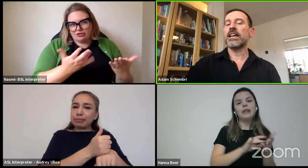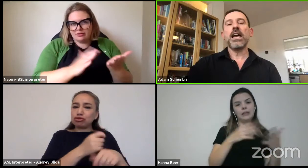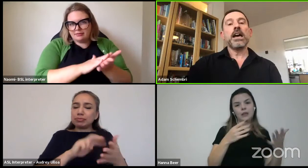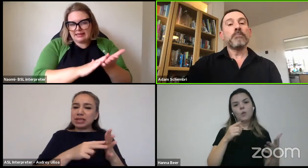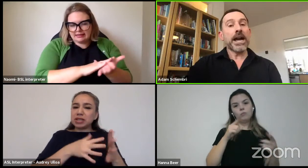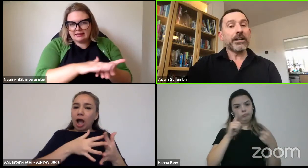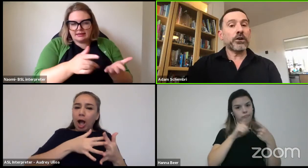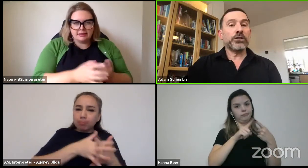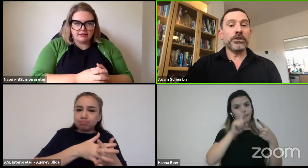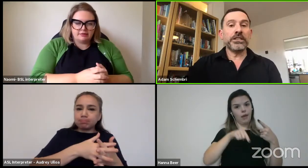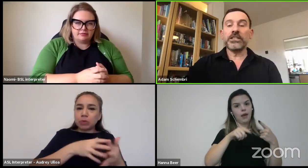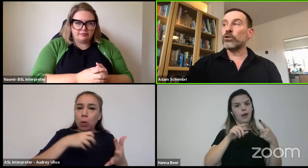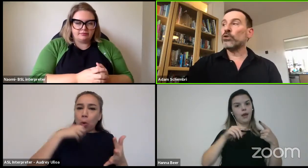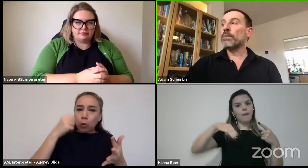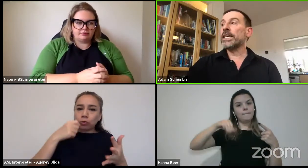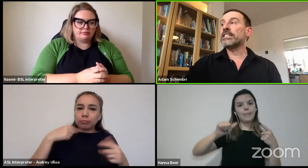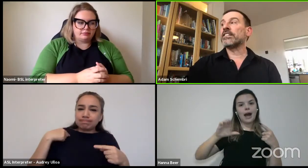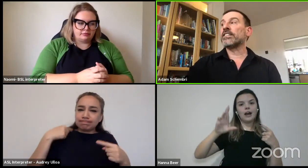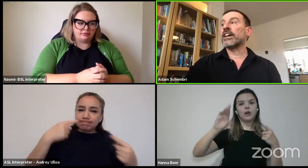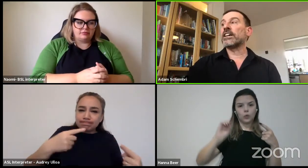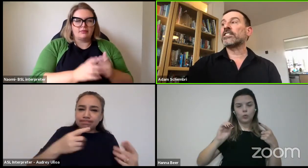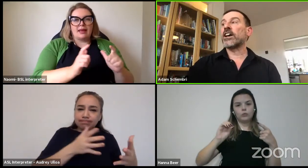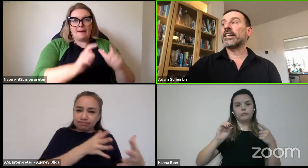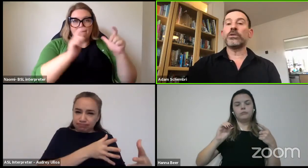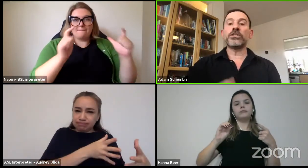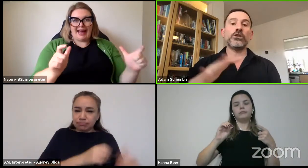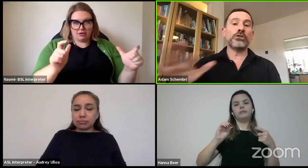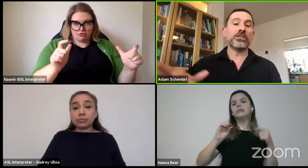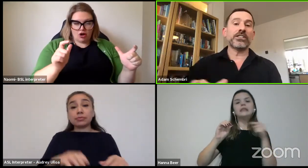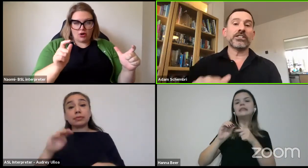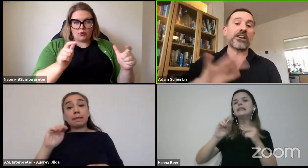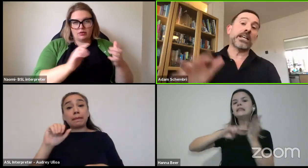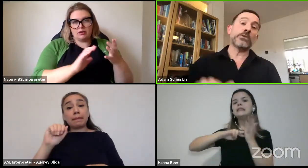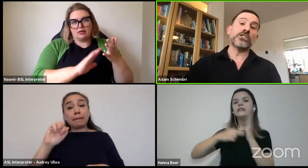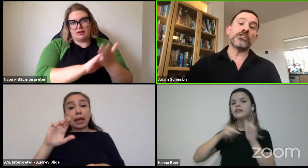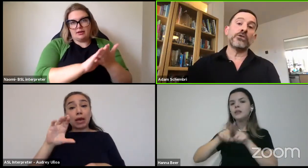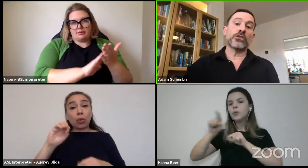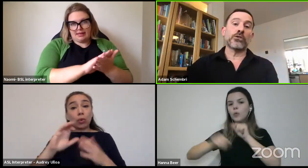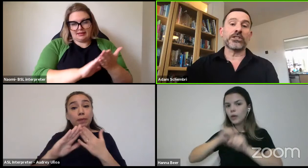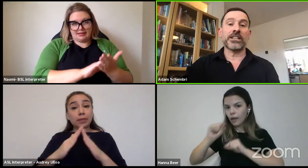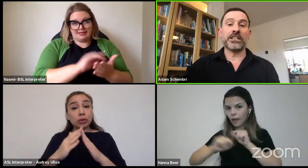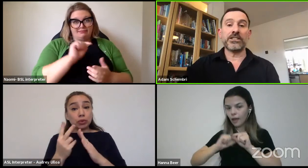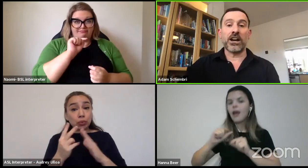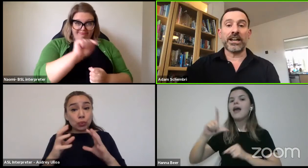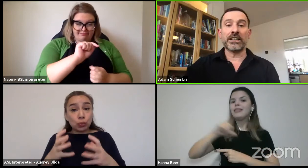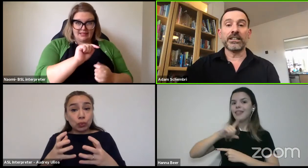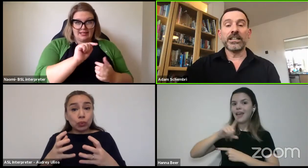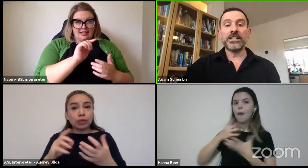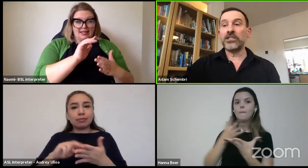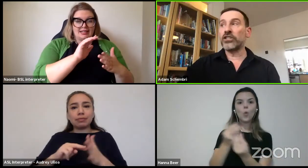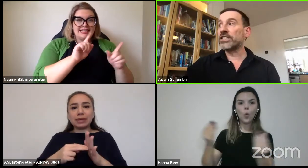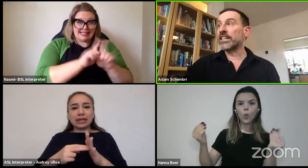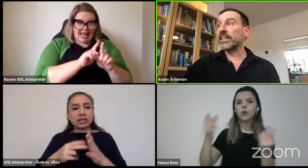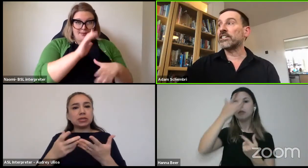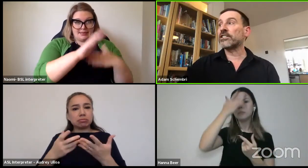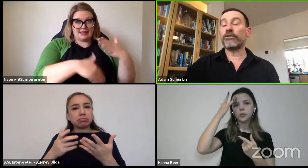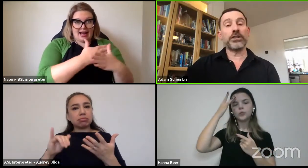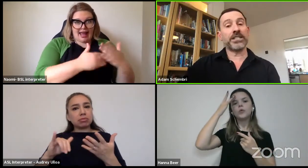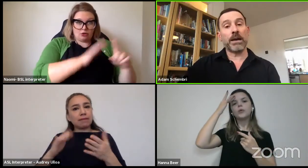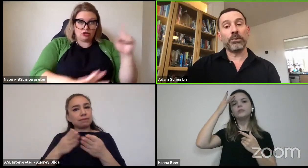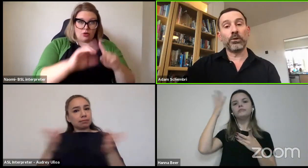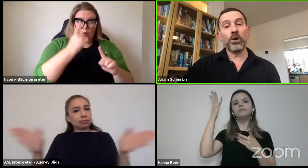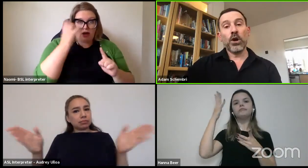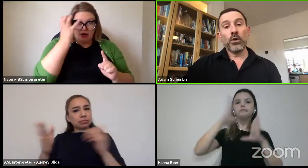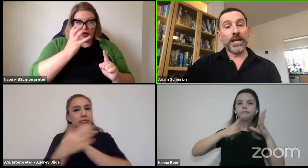context. Macro community too means that they are sign languages used across an entire nation state. So